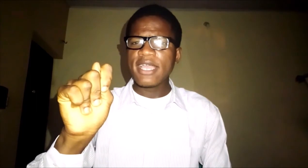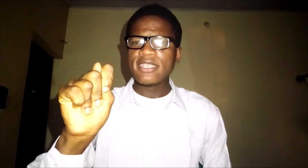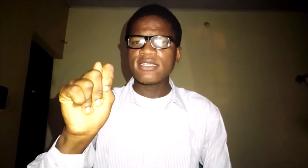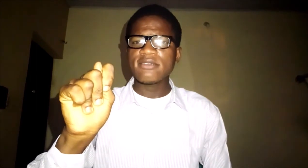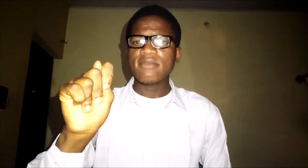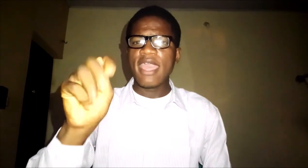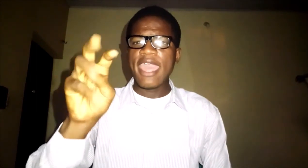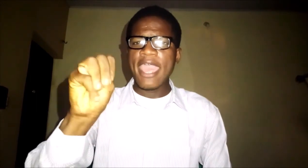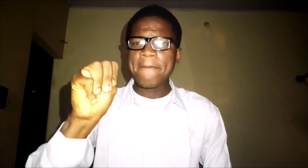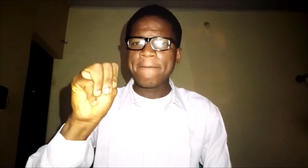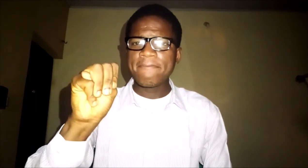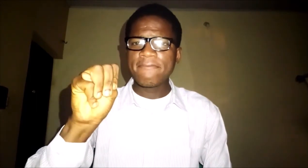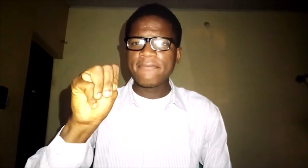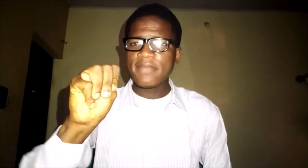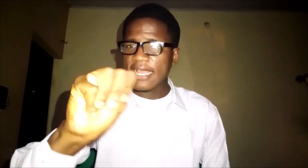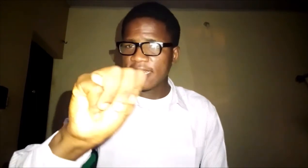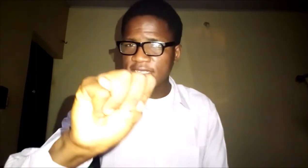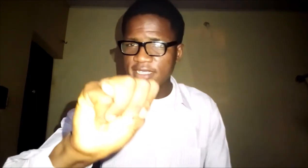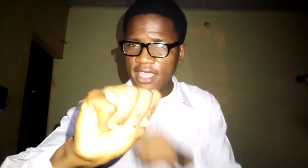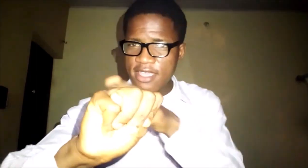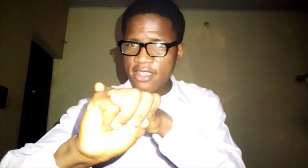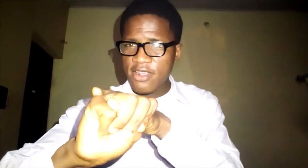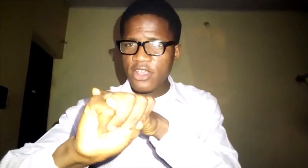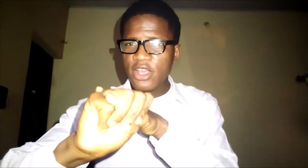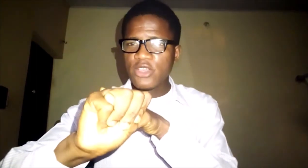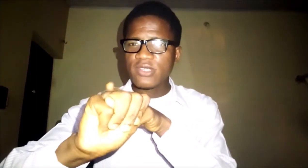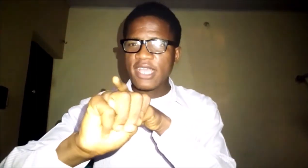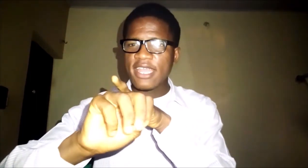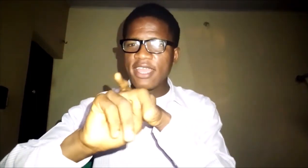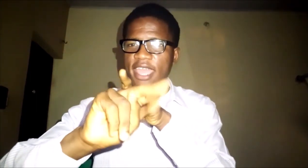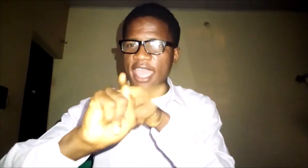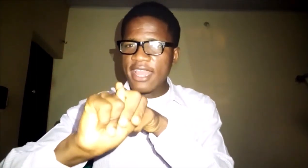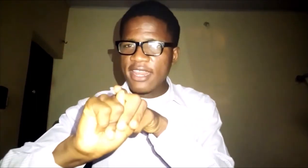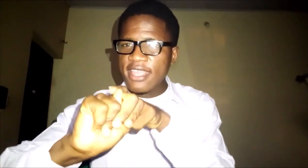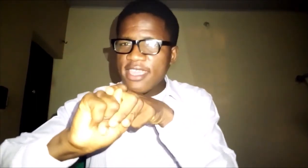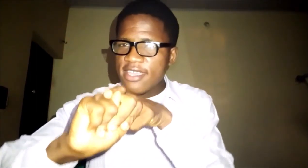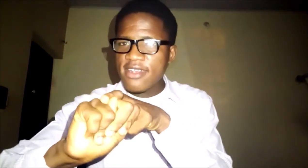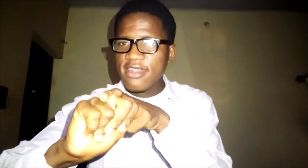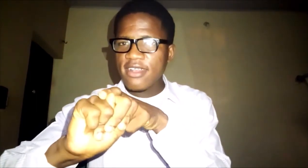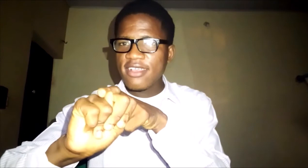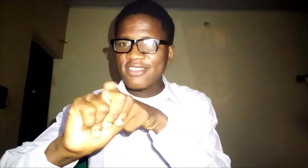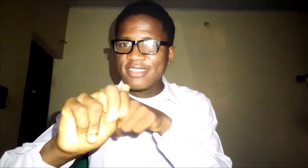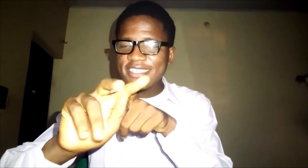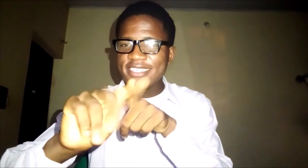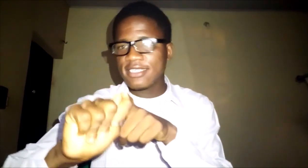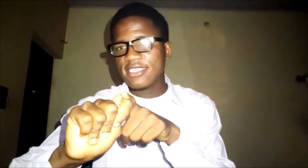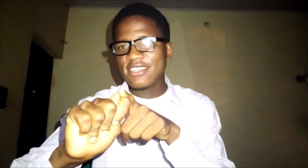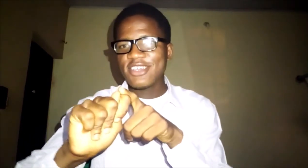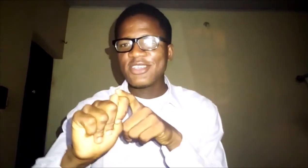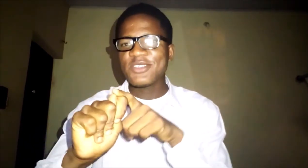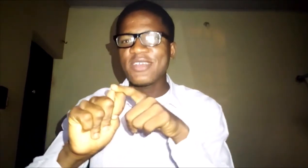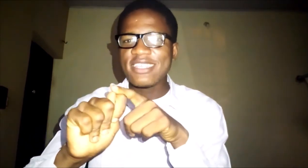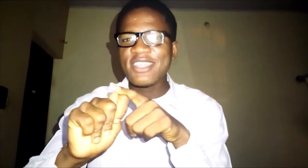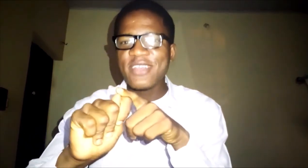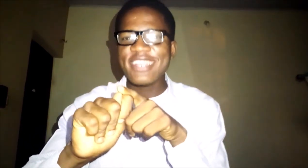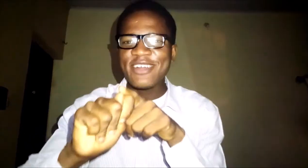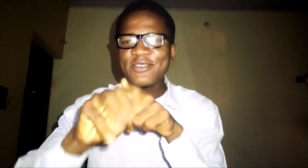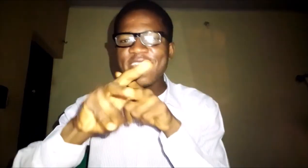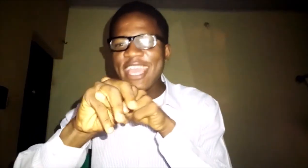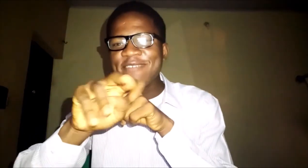signed M like this here. You signed N here. So this is T. So I think you can now do M,